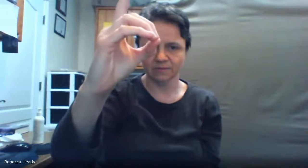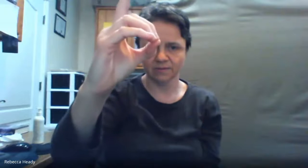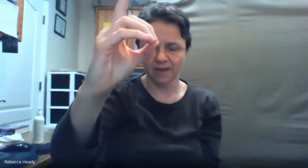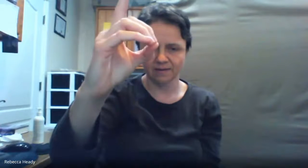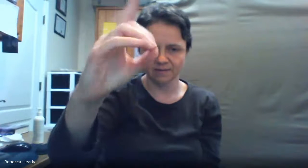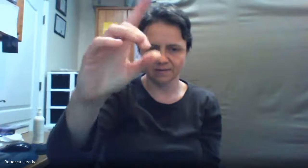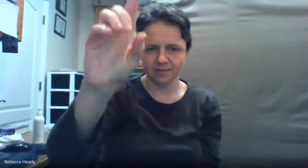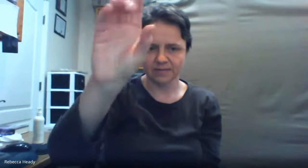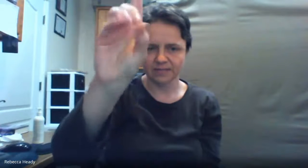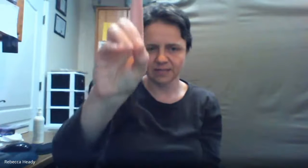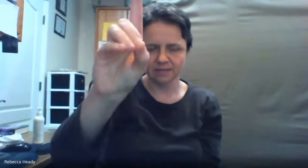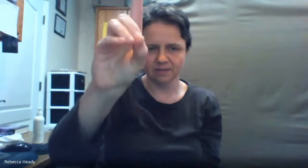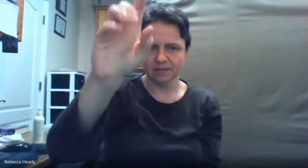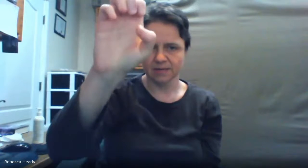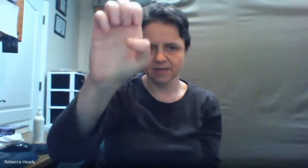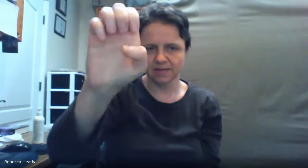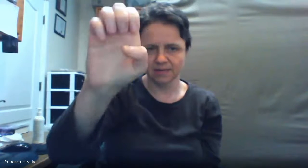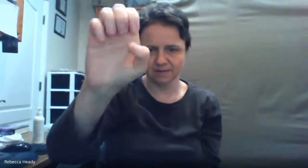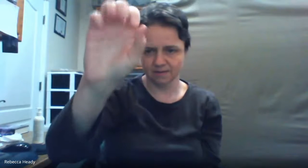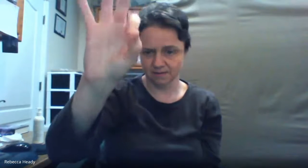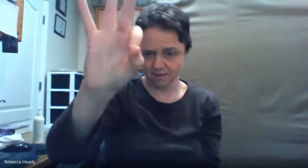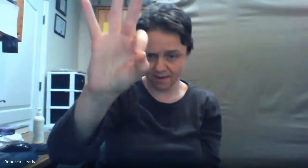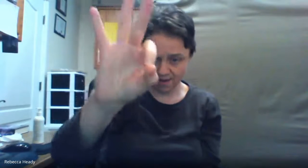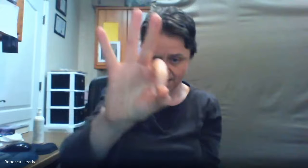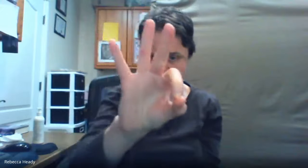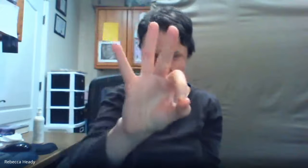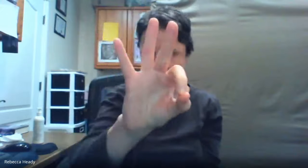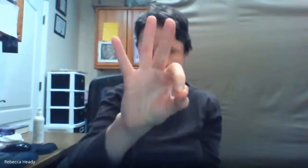So yeah. D, E, F,